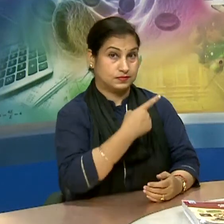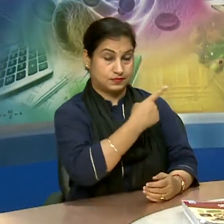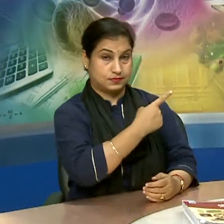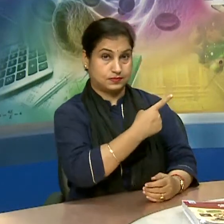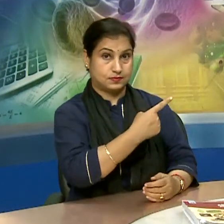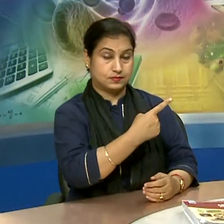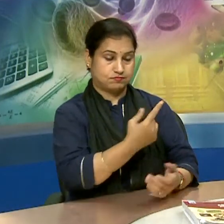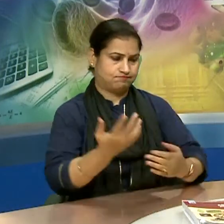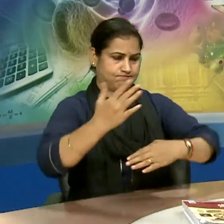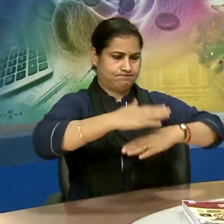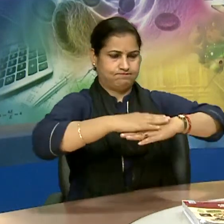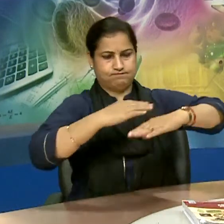Not